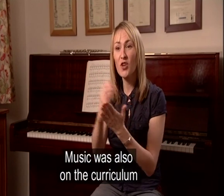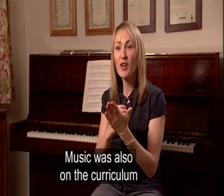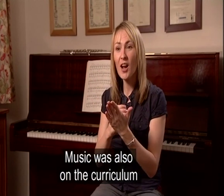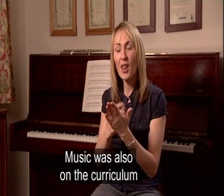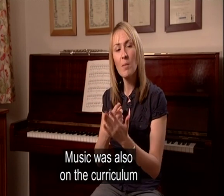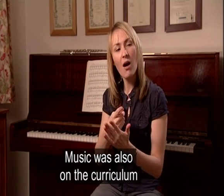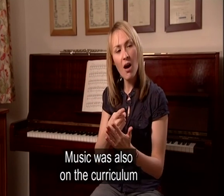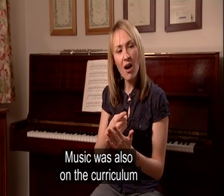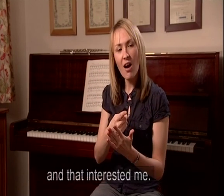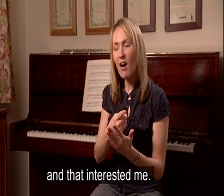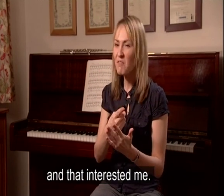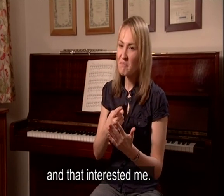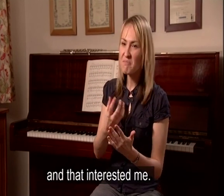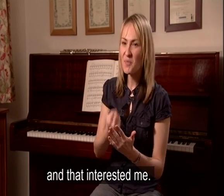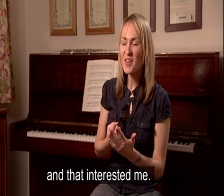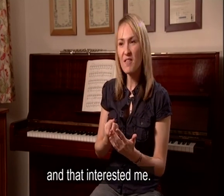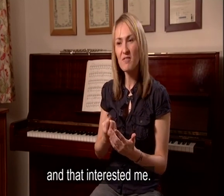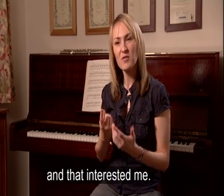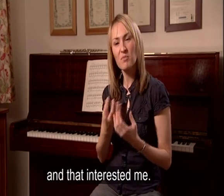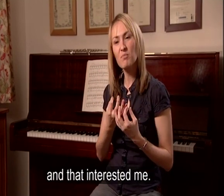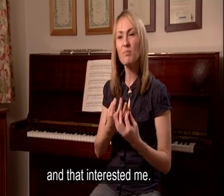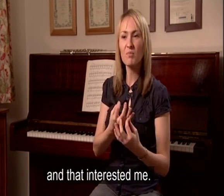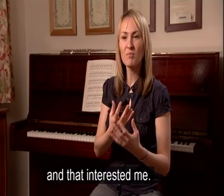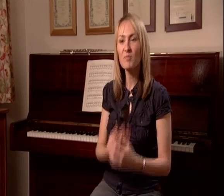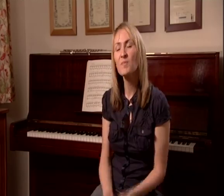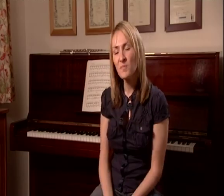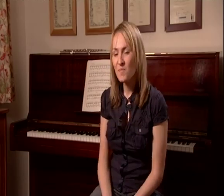Music was also on the curriculum, that interested me.